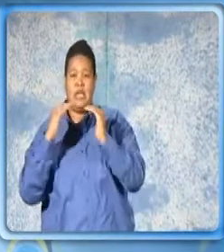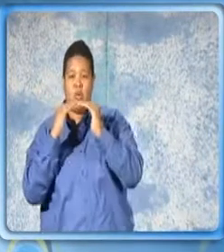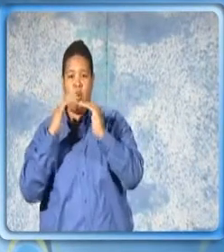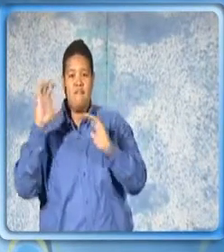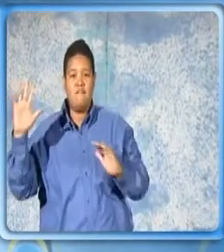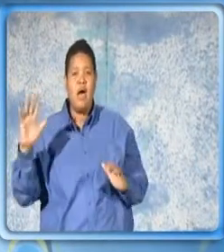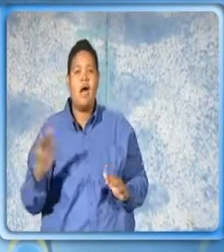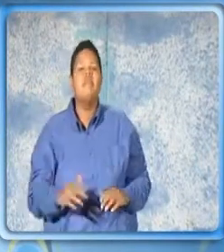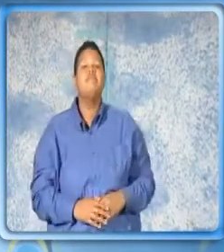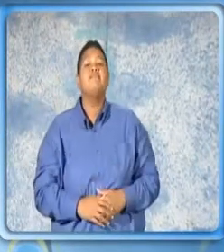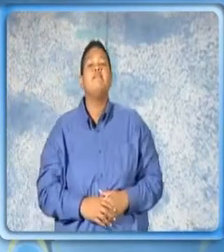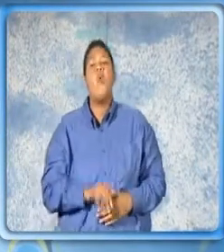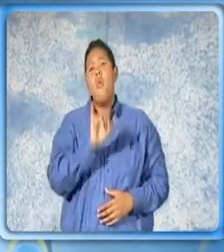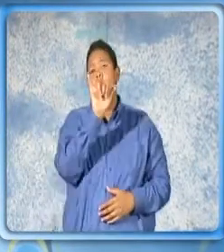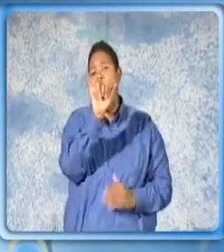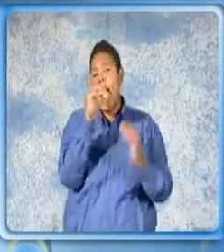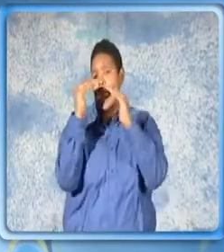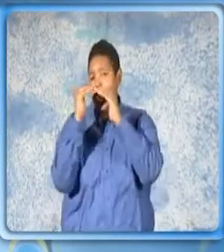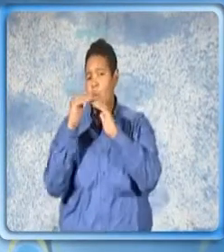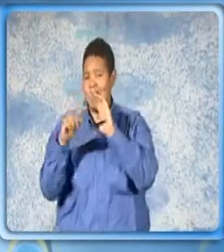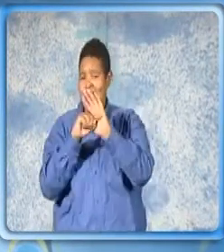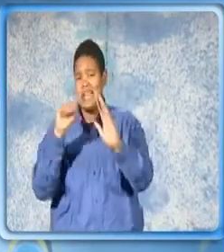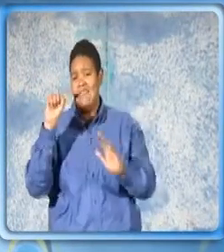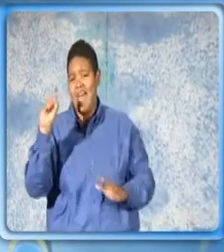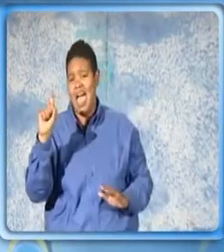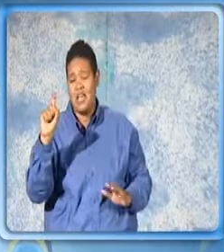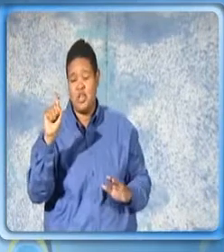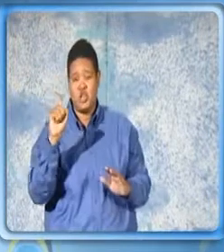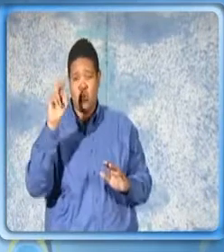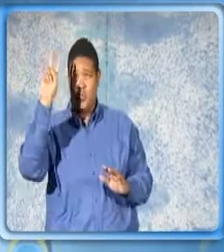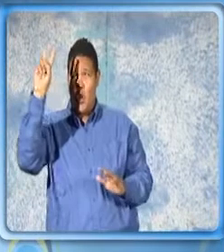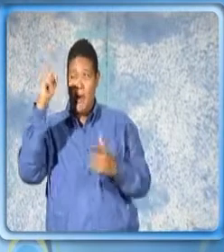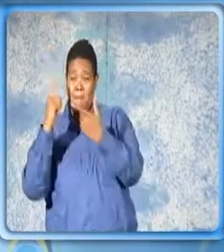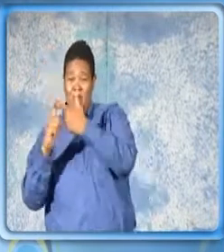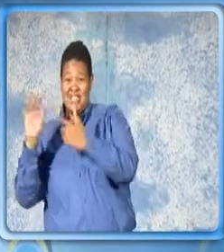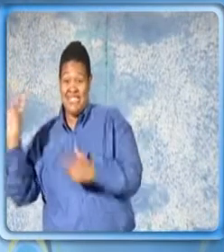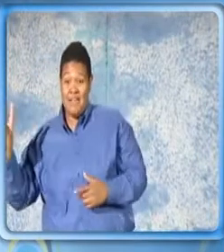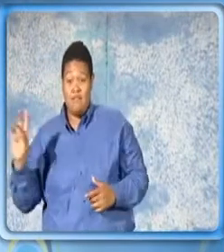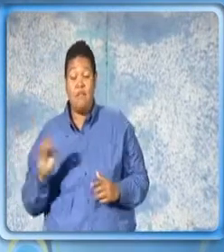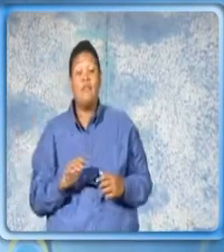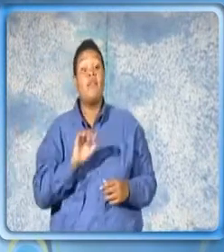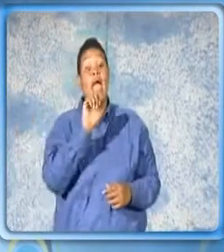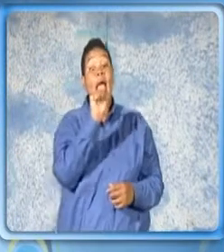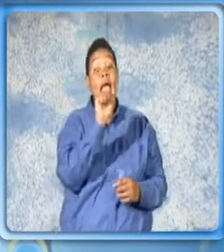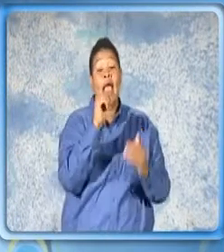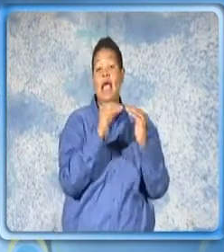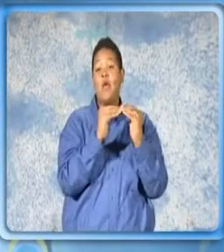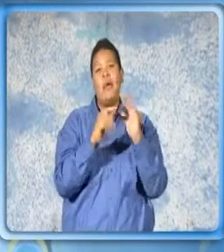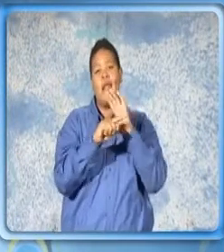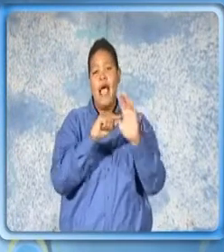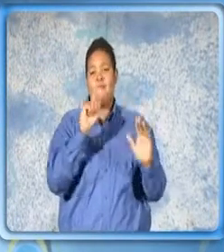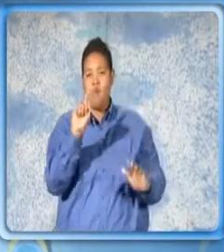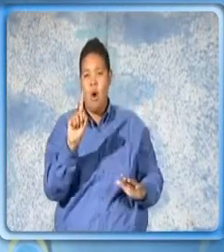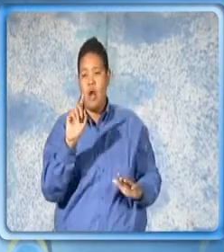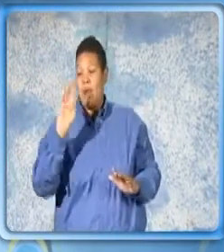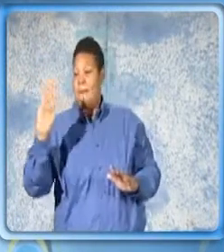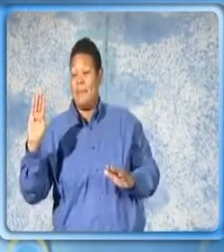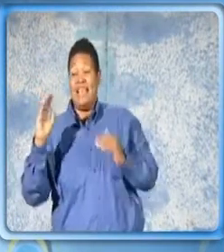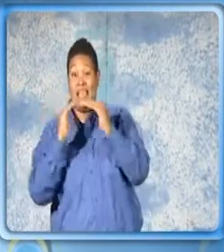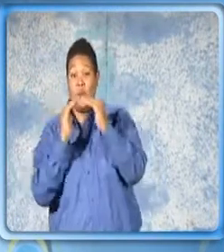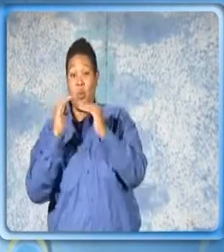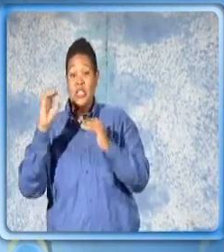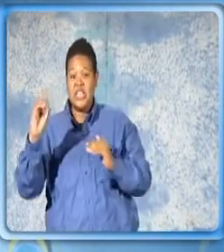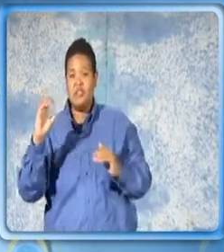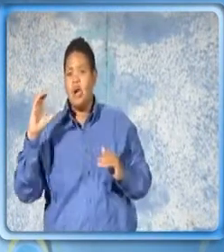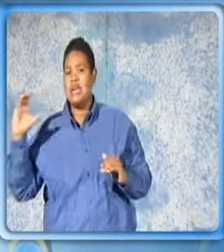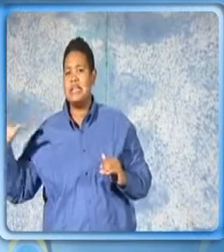In the function y equals negative x squared plus 7, a equals negative 1, b equals 0, and